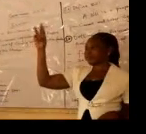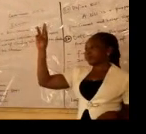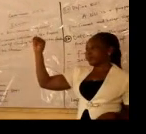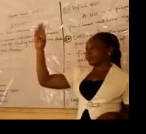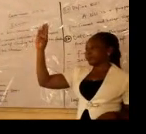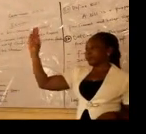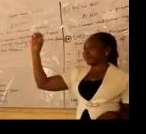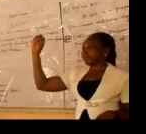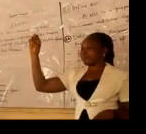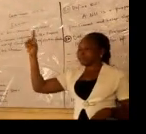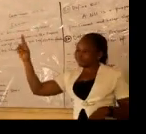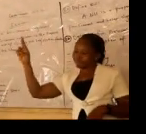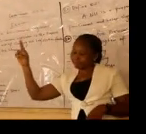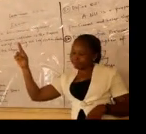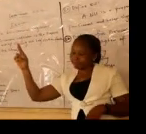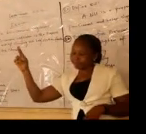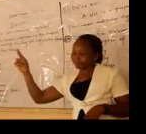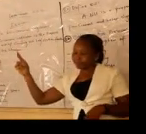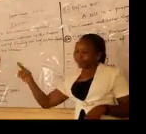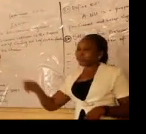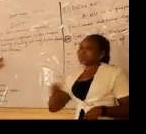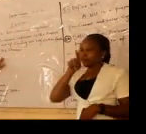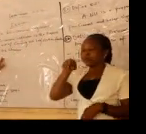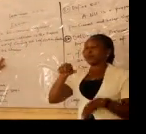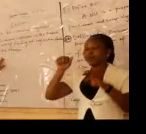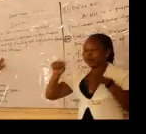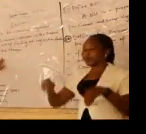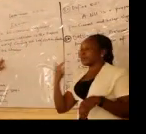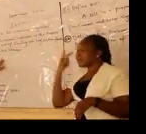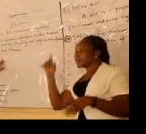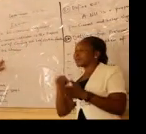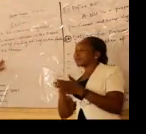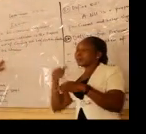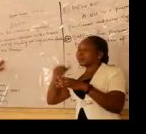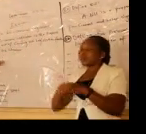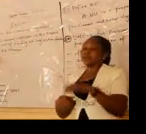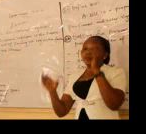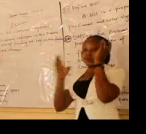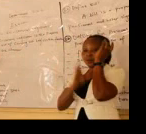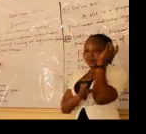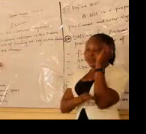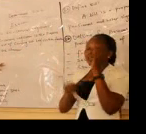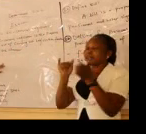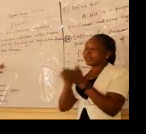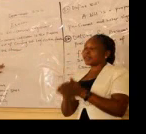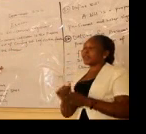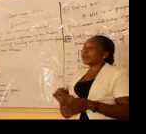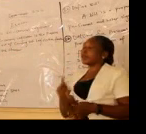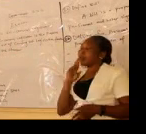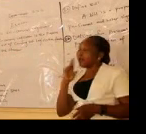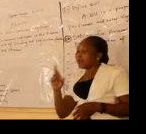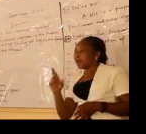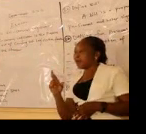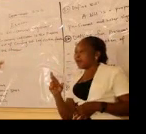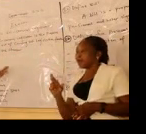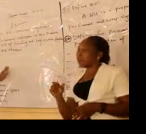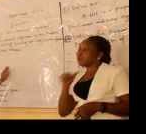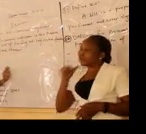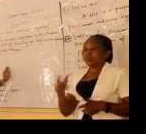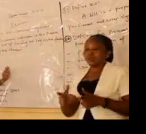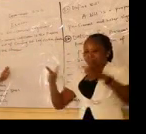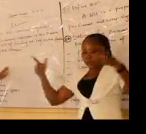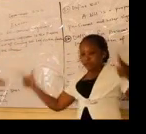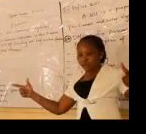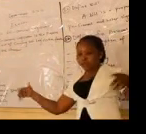in countries practicing what? Unitary system of government. That's countries that are not what? Large